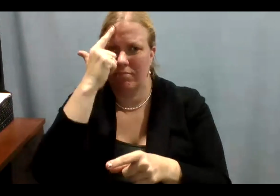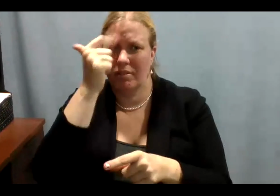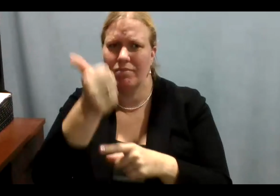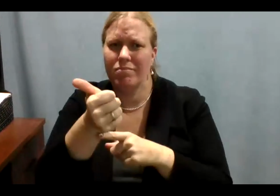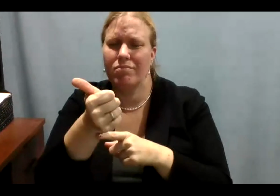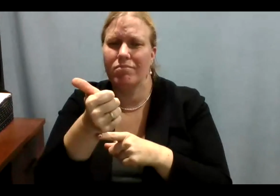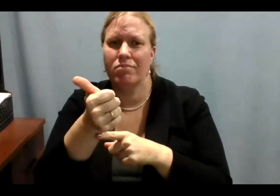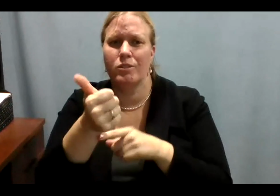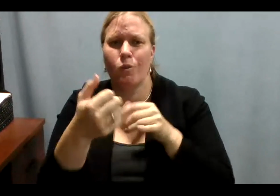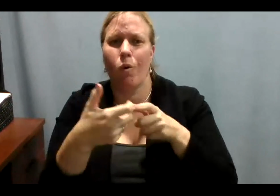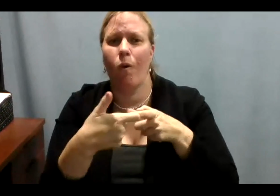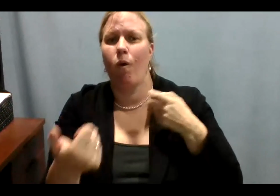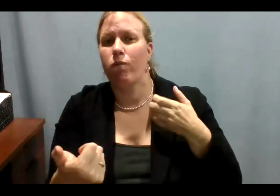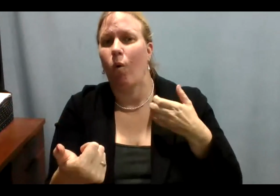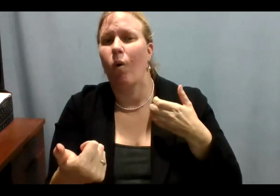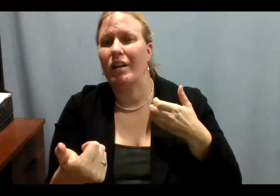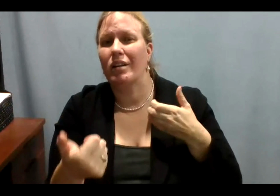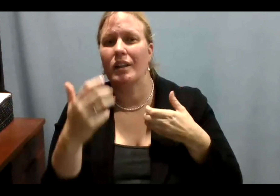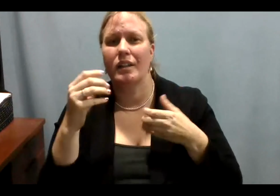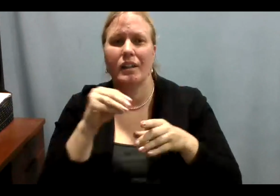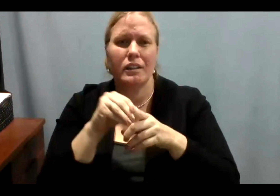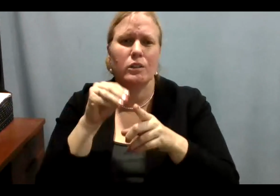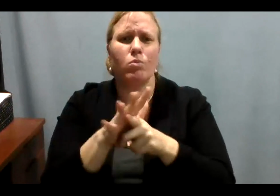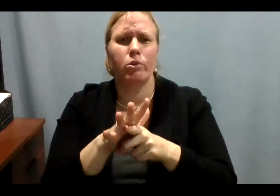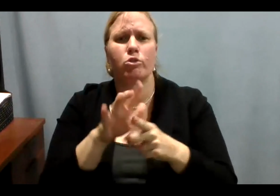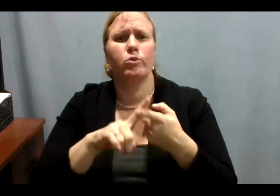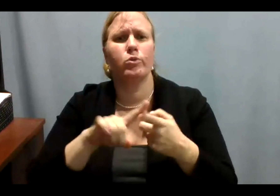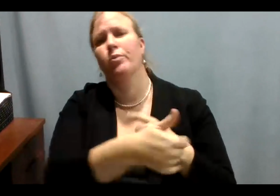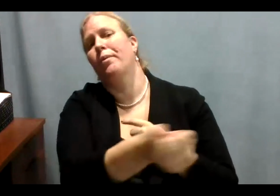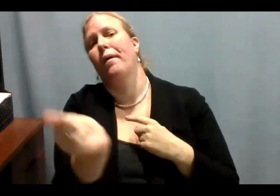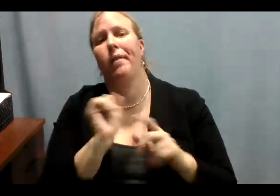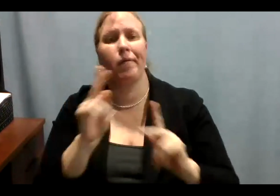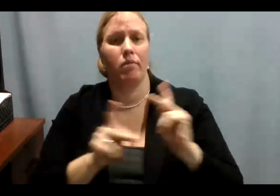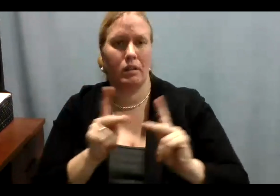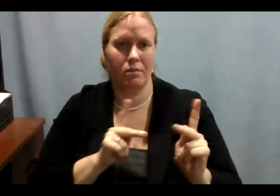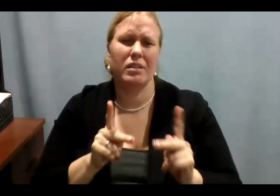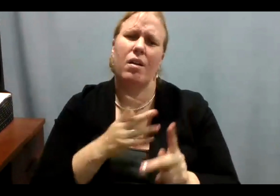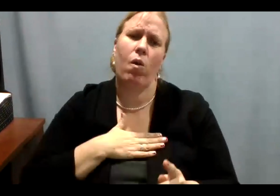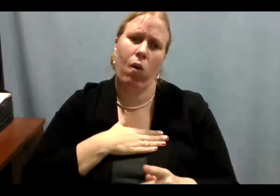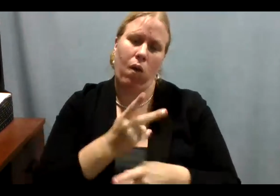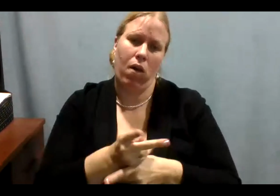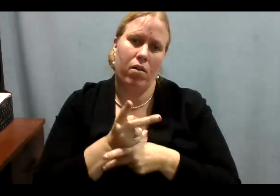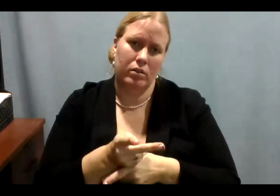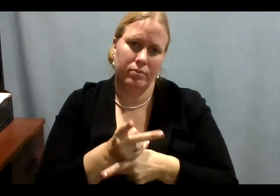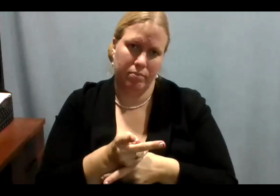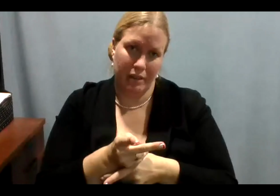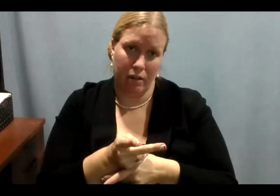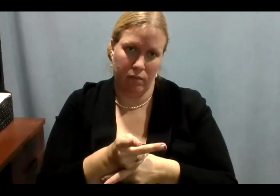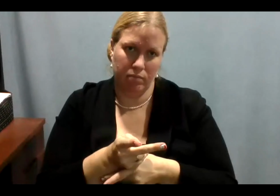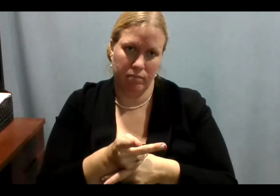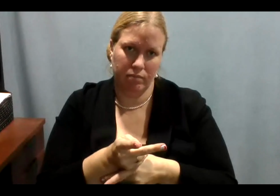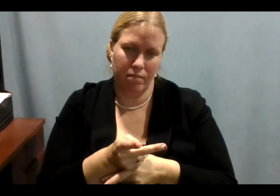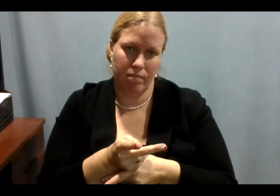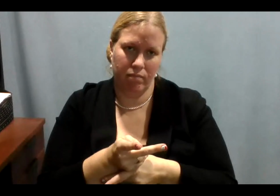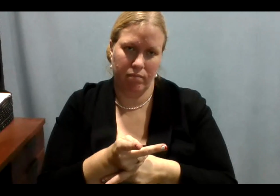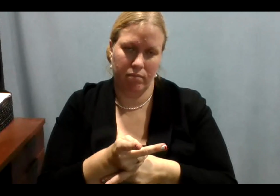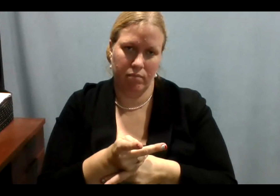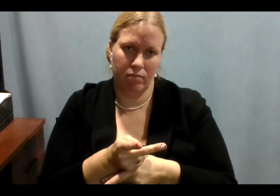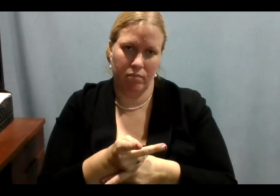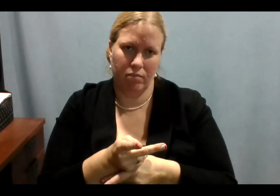um exposing themselves to other folks so please please please be careful and um and take these rules